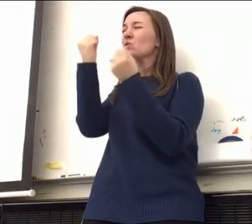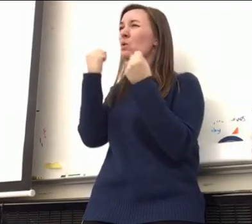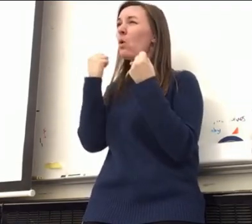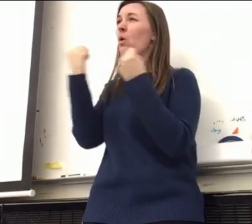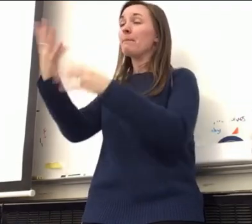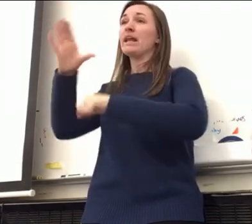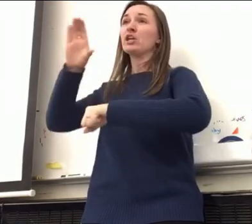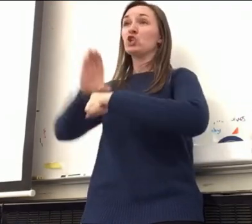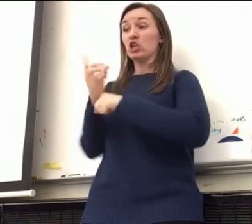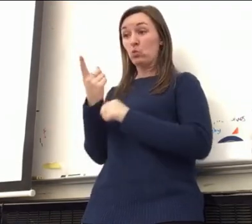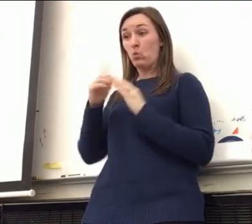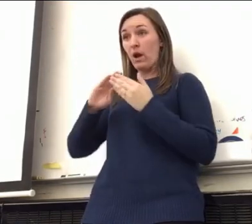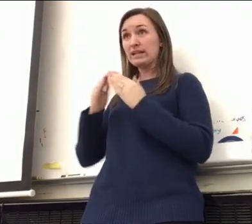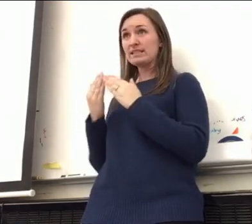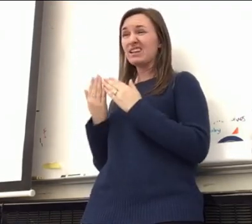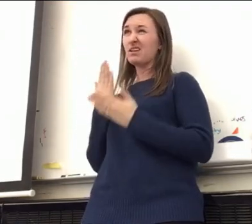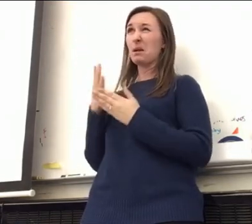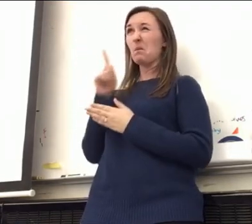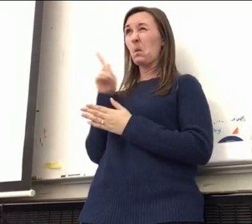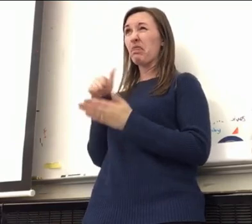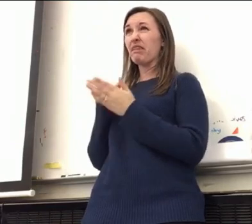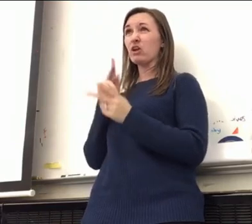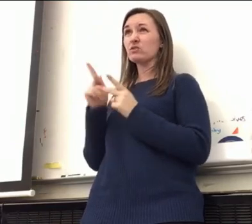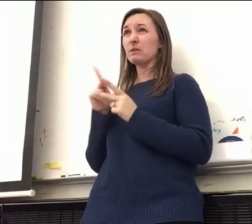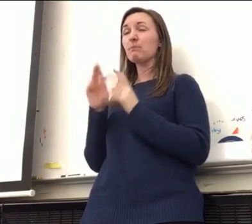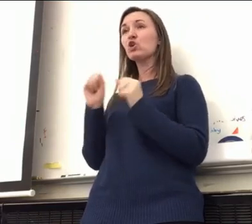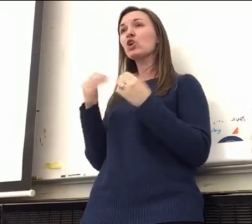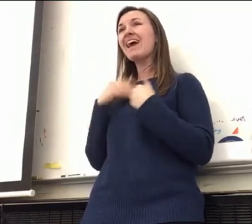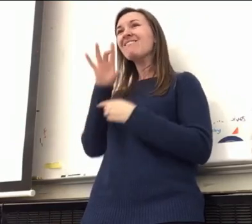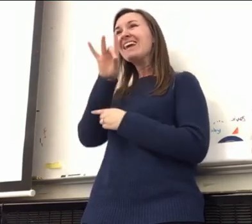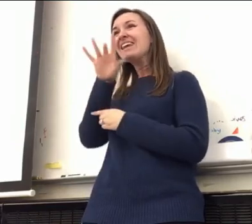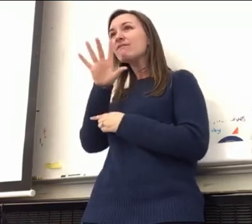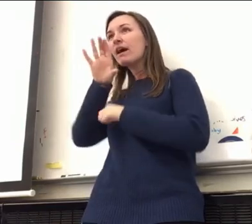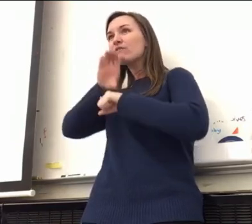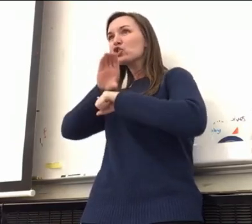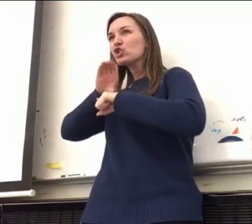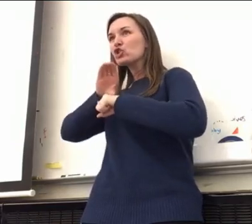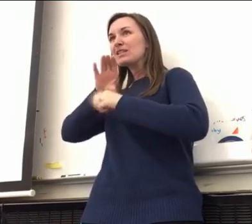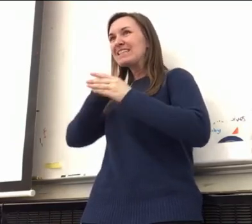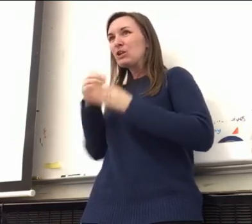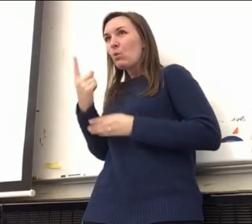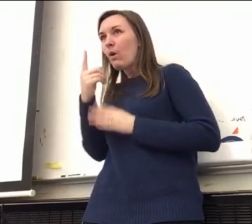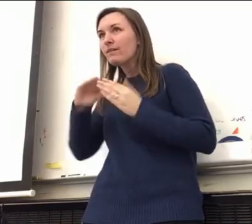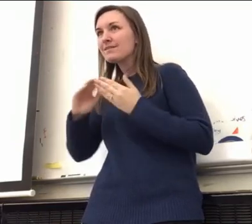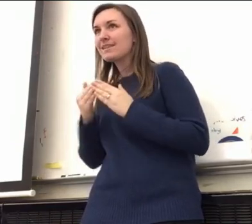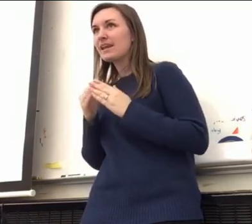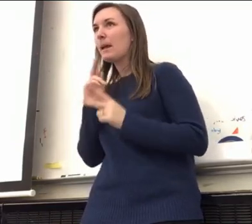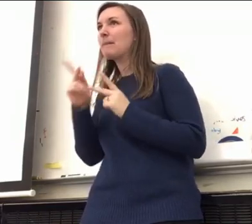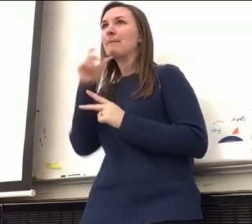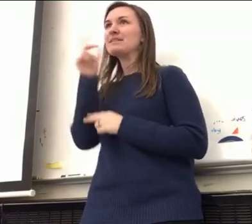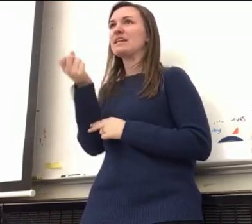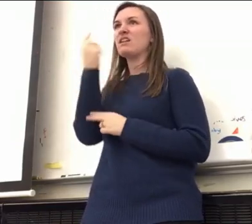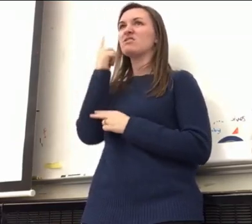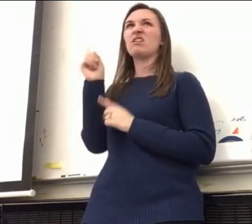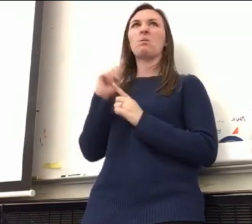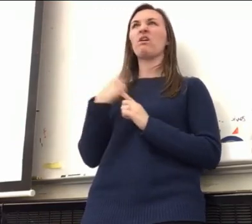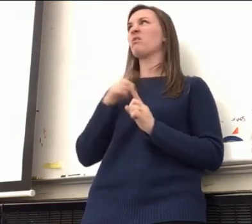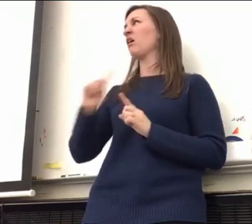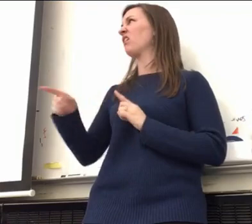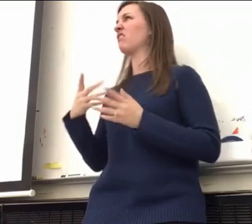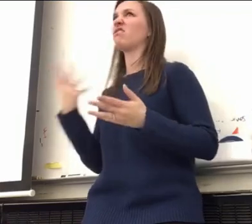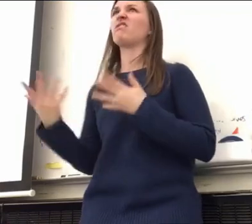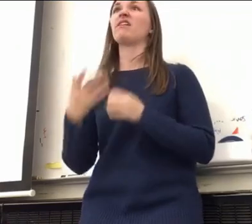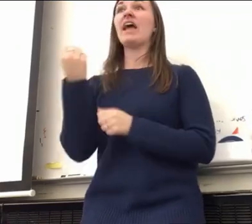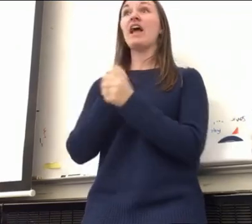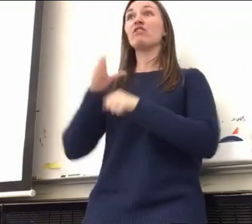single city of maybe 1,000 people could have 85 churches in that one city. People didn't understand where to go. Every single church